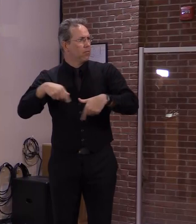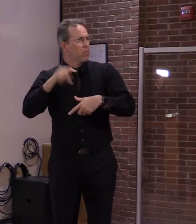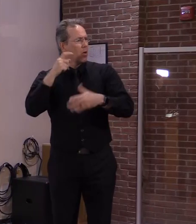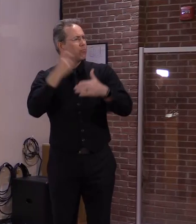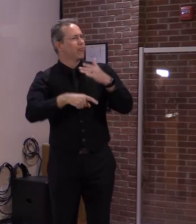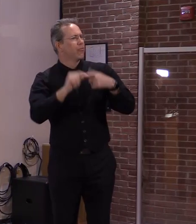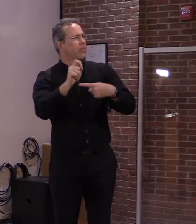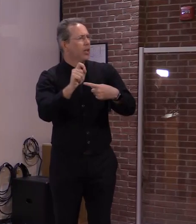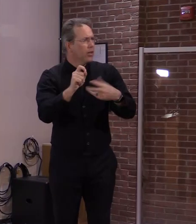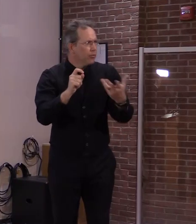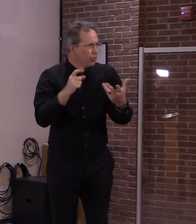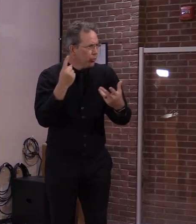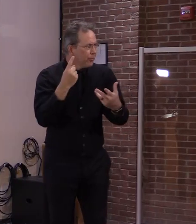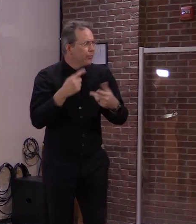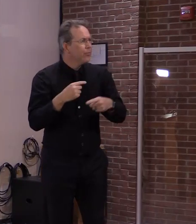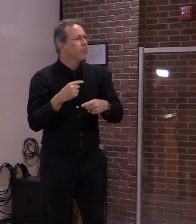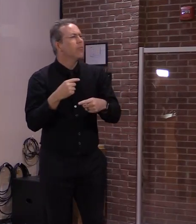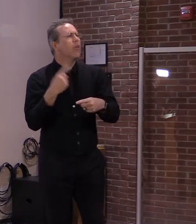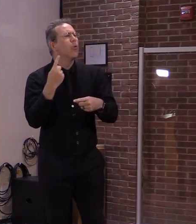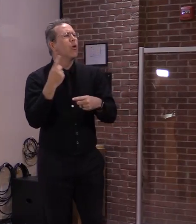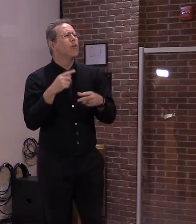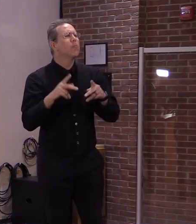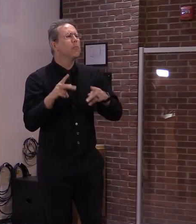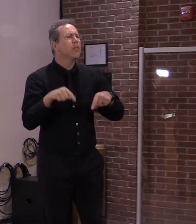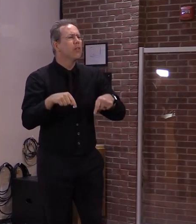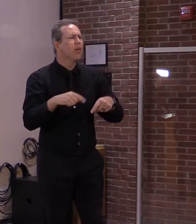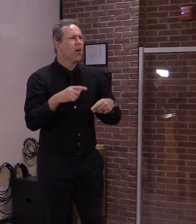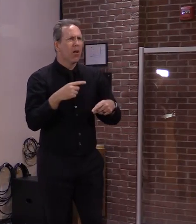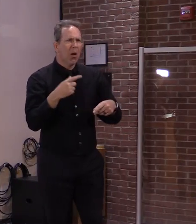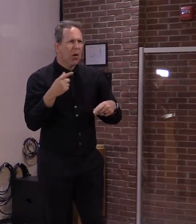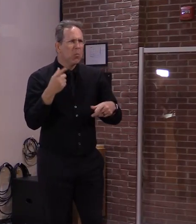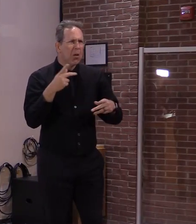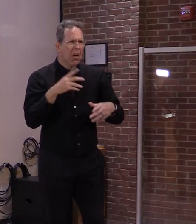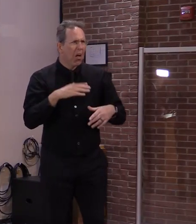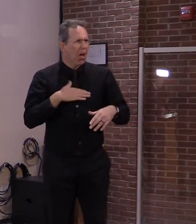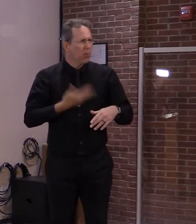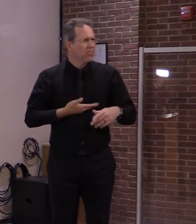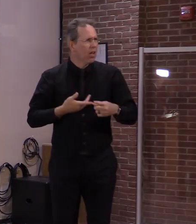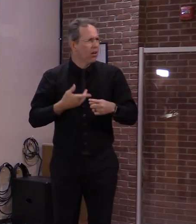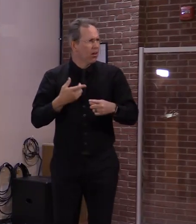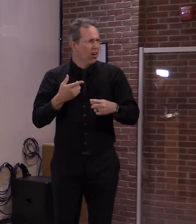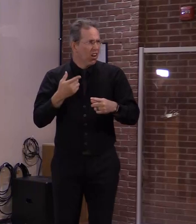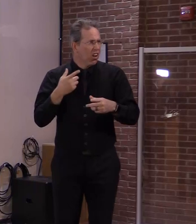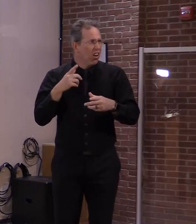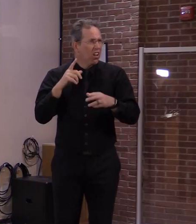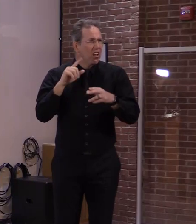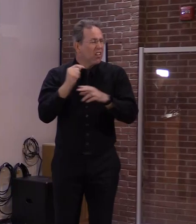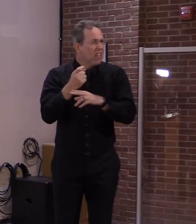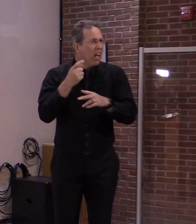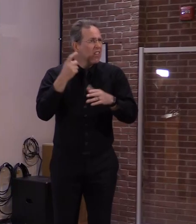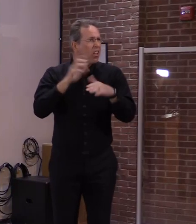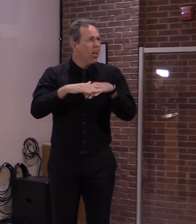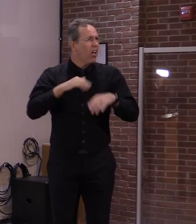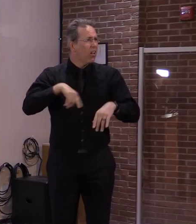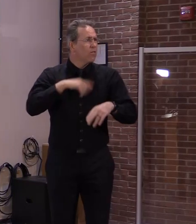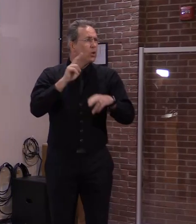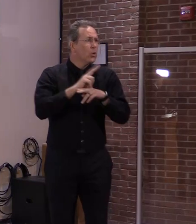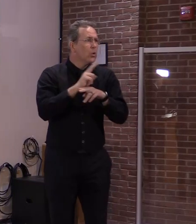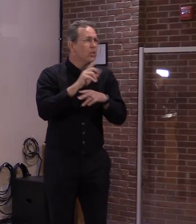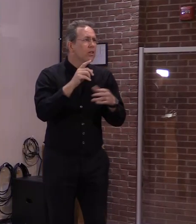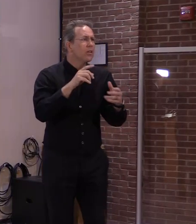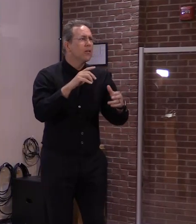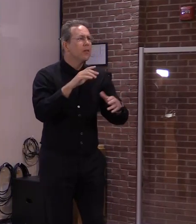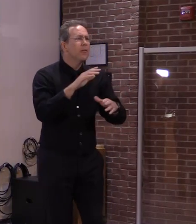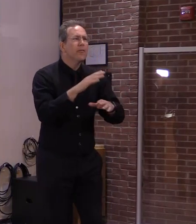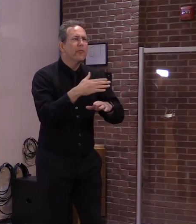people if they're using Spotify or Netflix or pretty much any delivery service that comes into the home via the